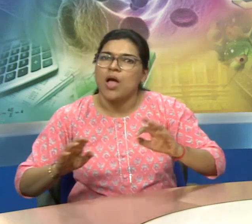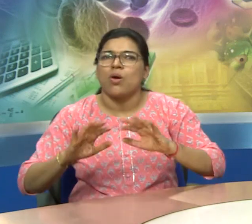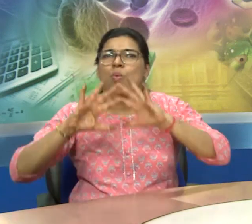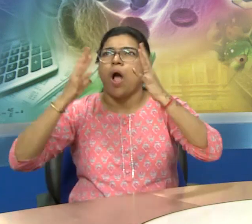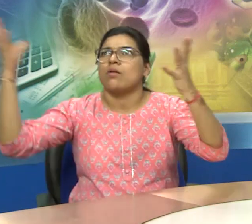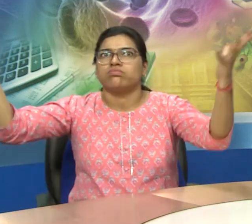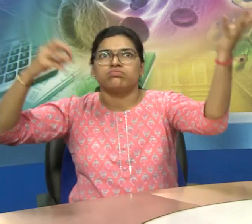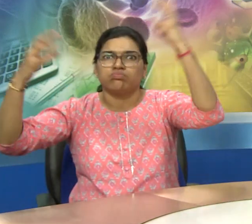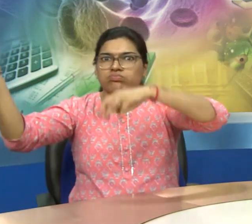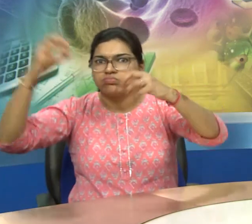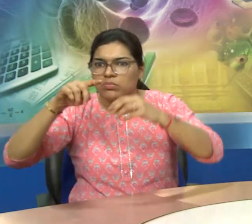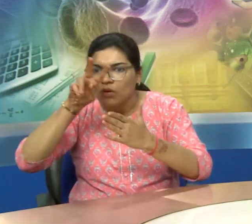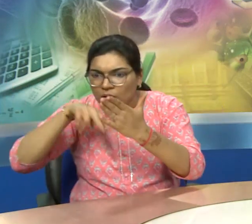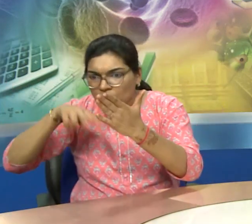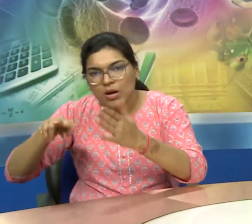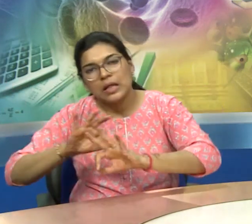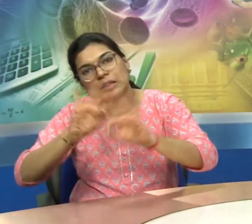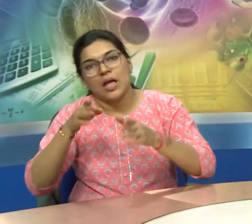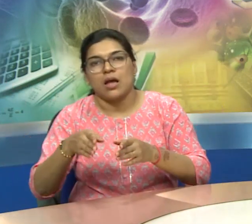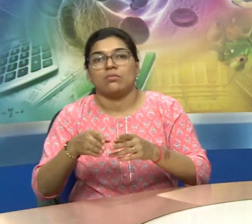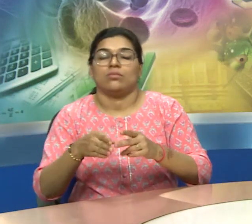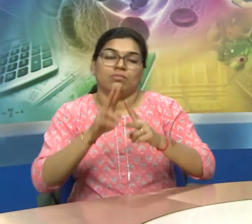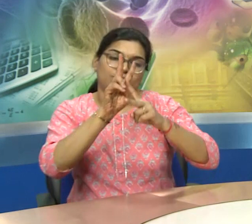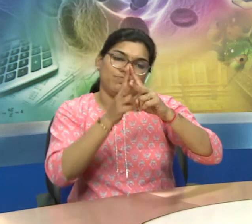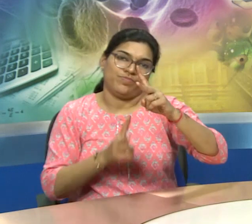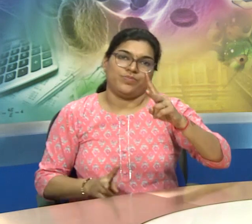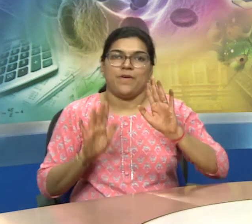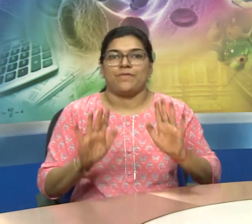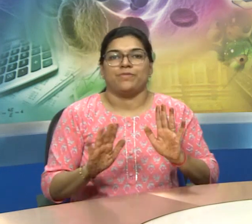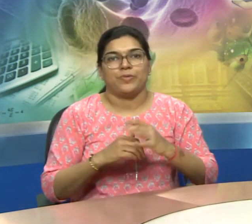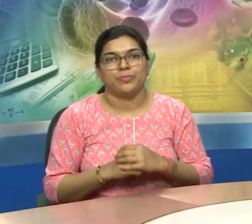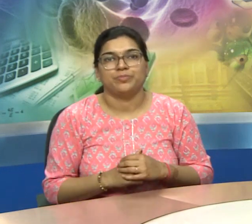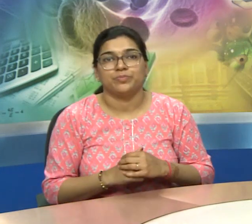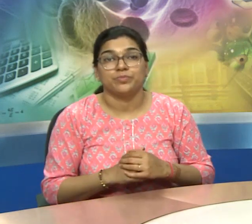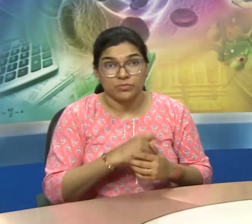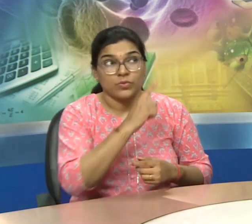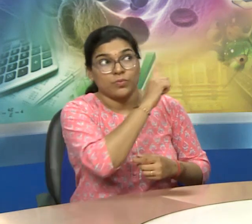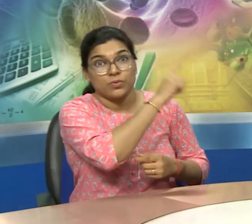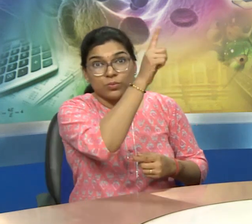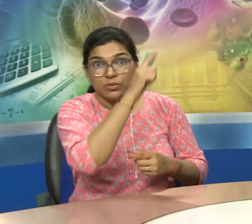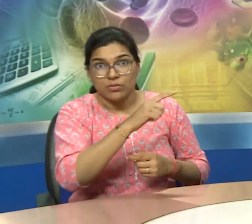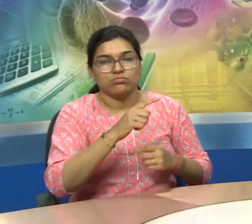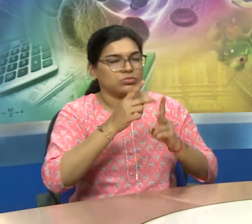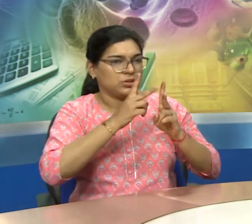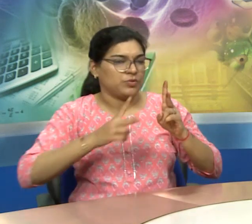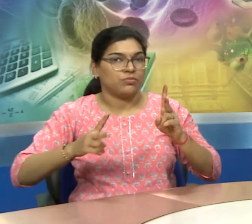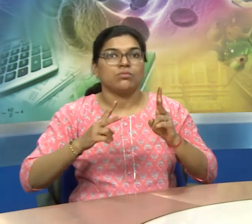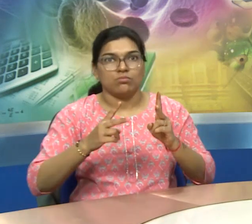a subtype of the special library. So we can see that there are three categorization which comes under the special